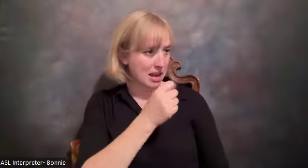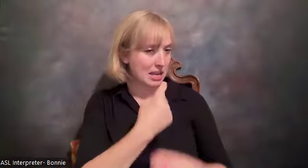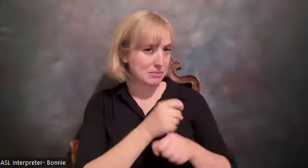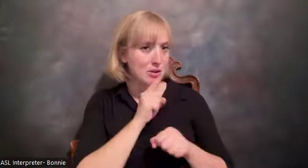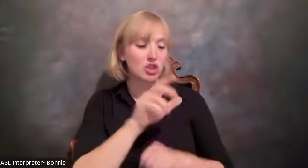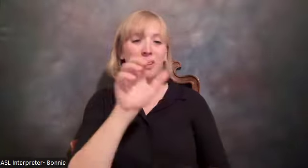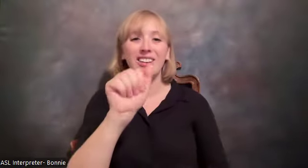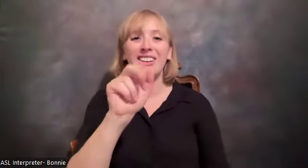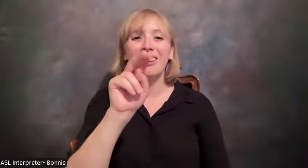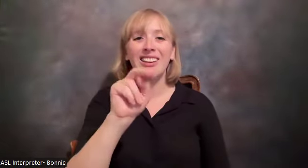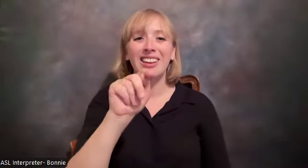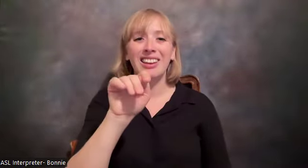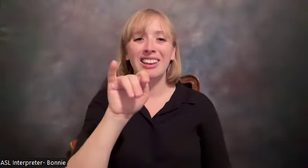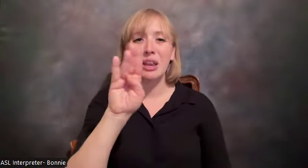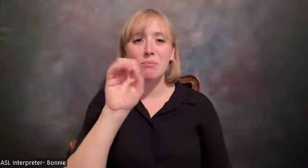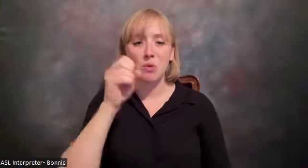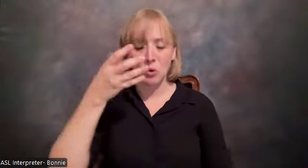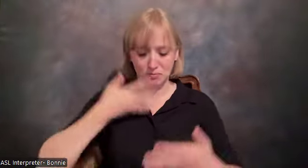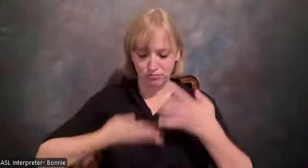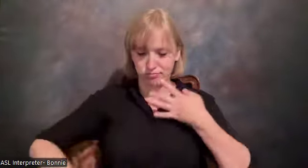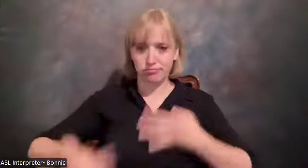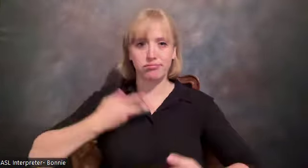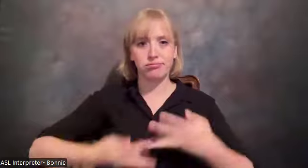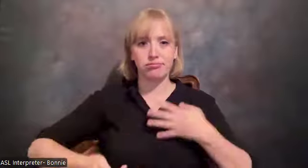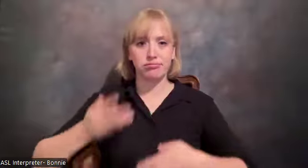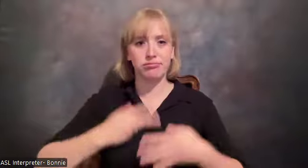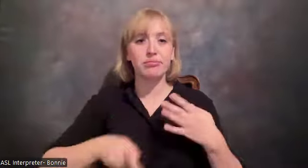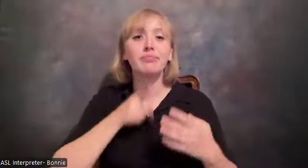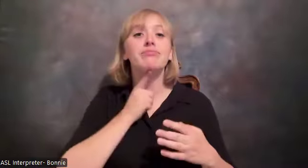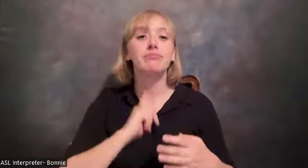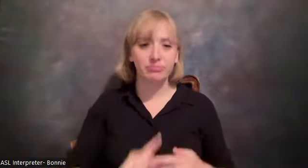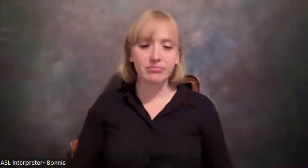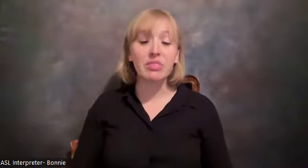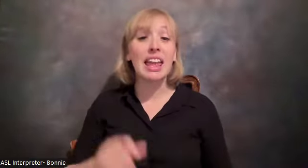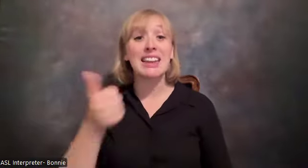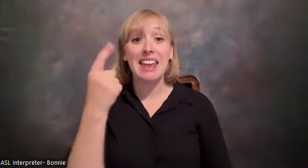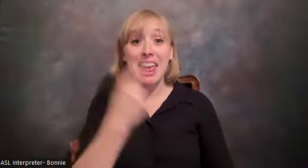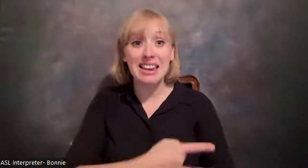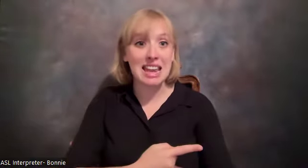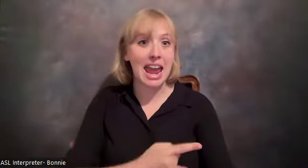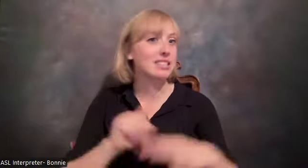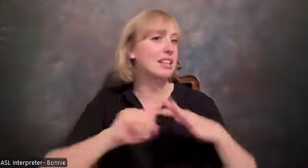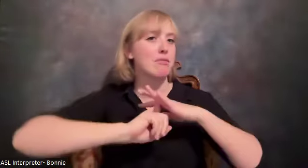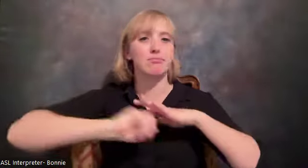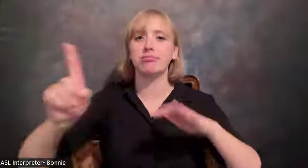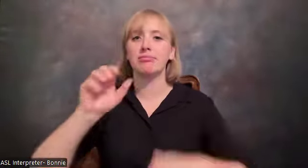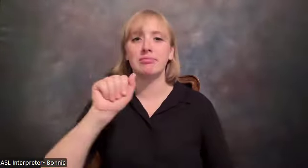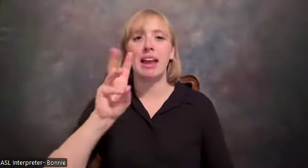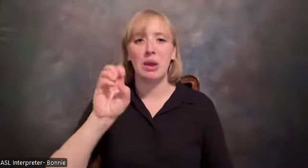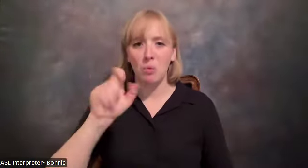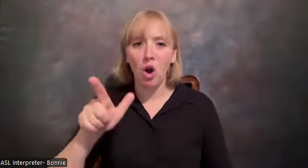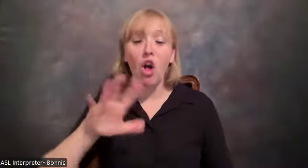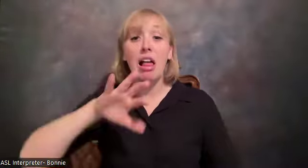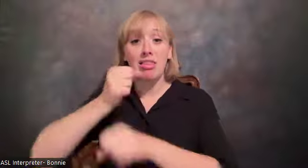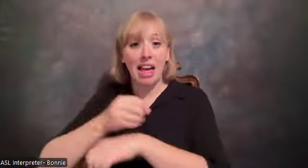the antabuse actually got in my system. I lasted about 10 days on that antabuse and I went AWOL from my ship, locked myself in